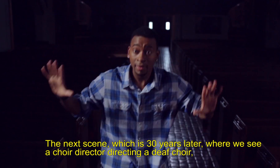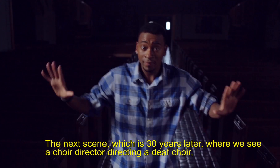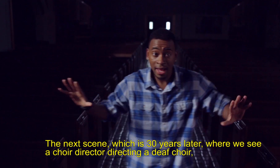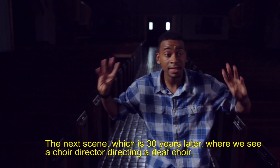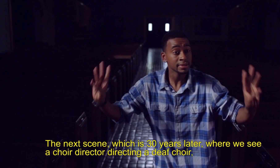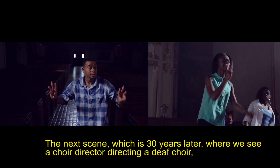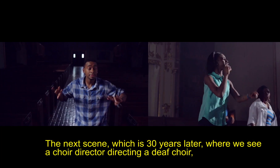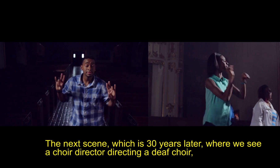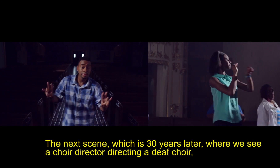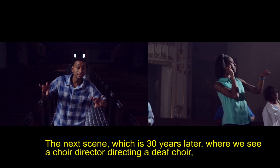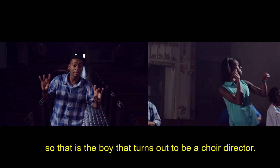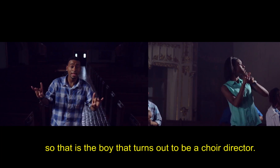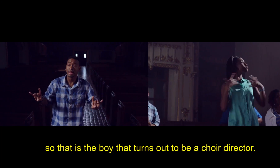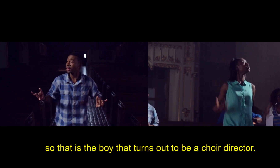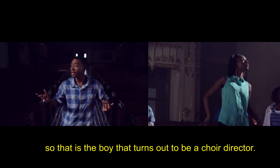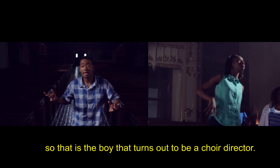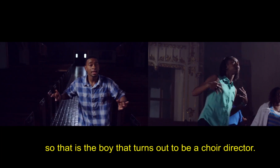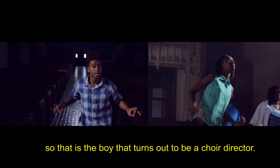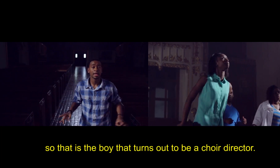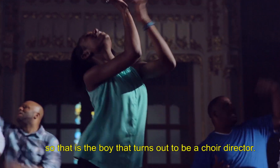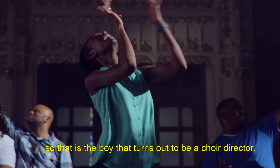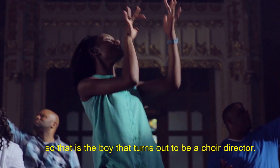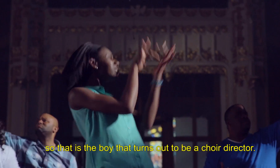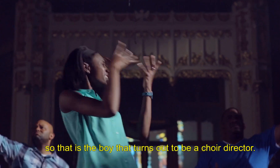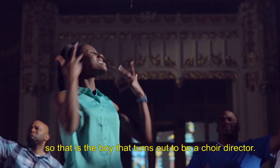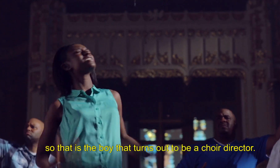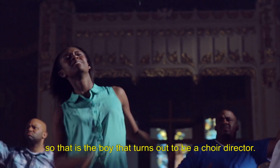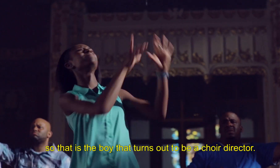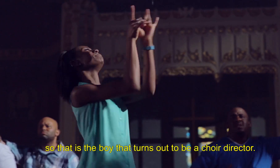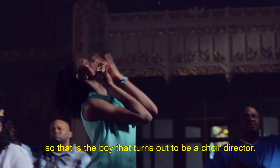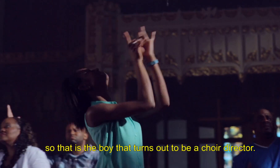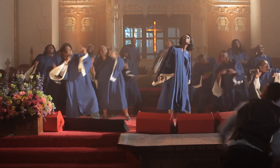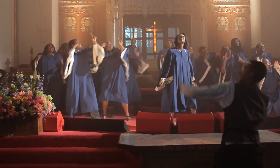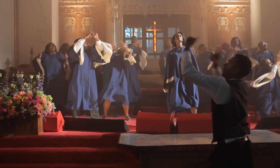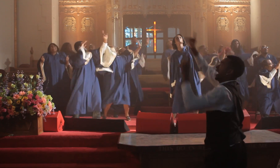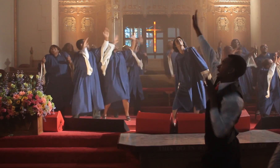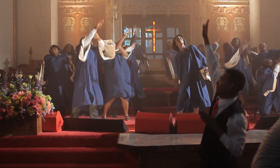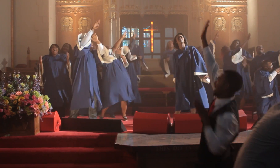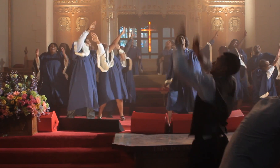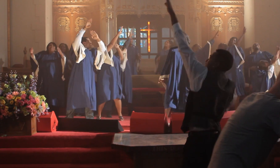directing a deaf choir. So that is the boy that turned out to be a choir director.